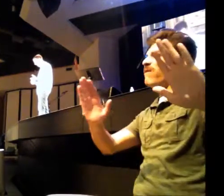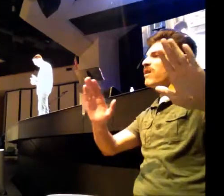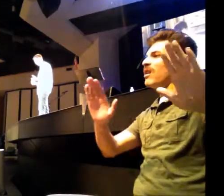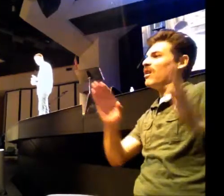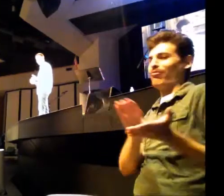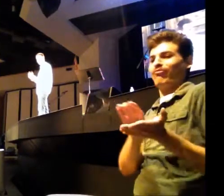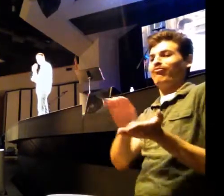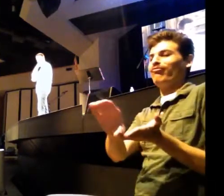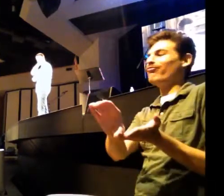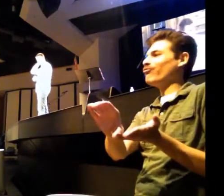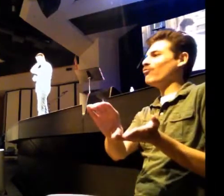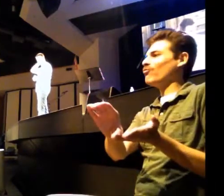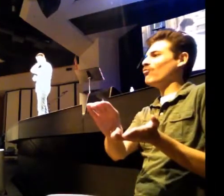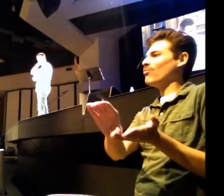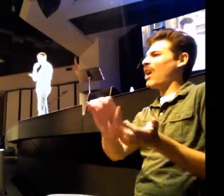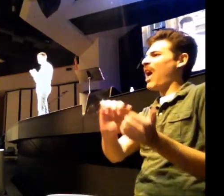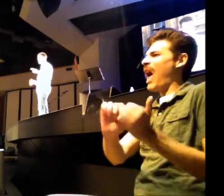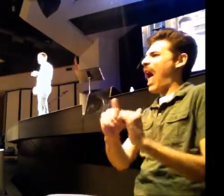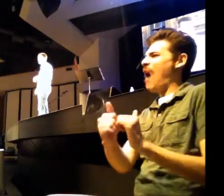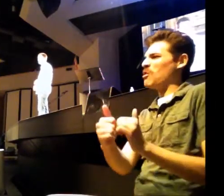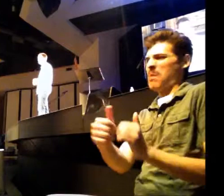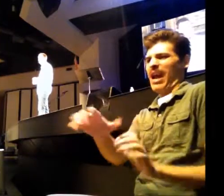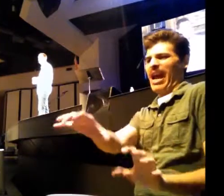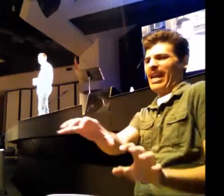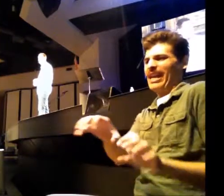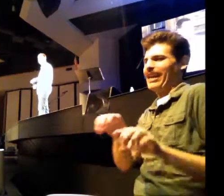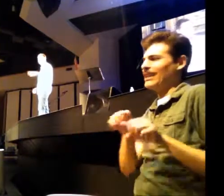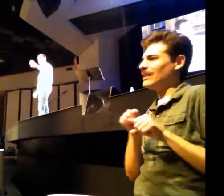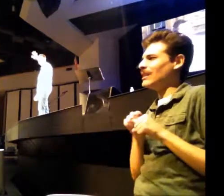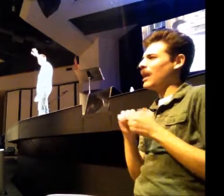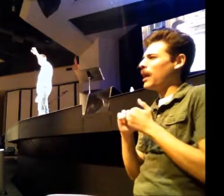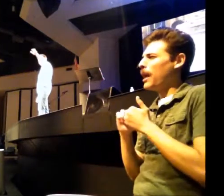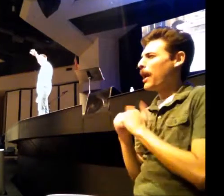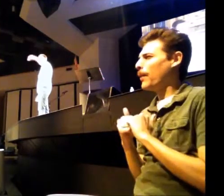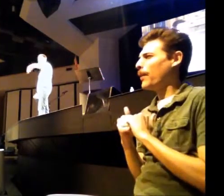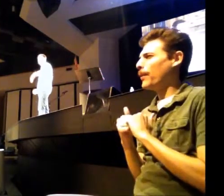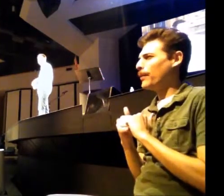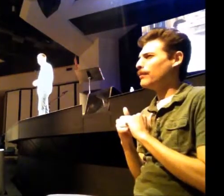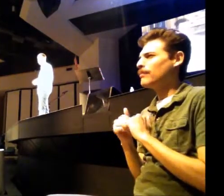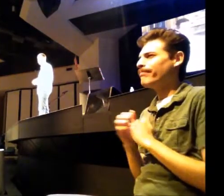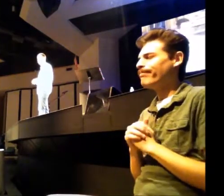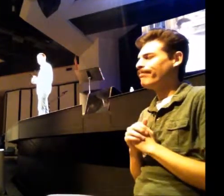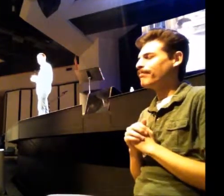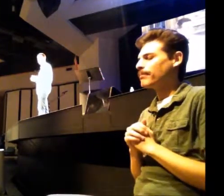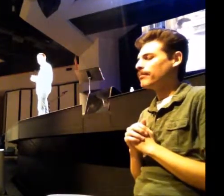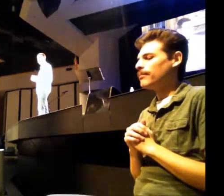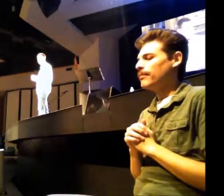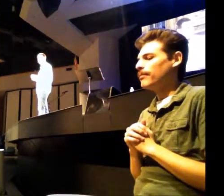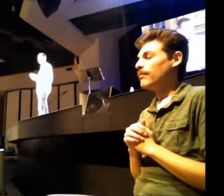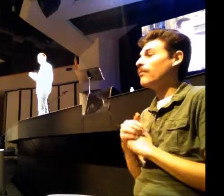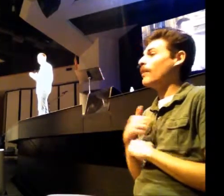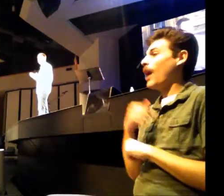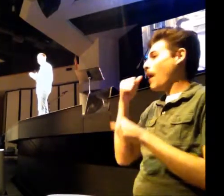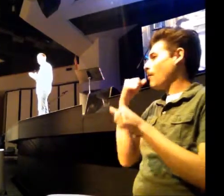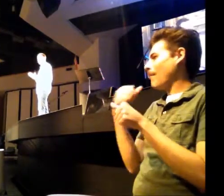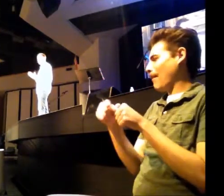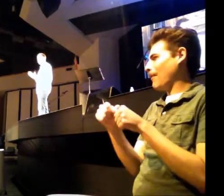I remember at that time, I was here at church service, sitting actually in that section over there, three rows in.